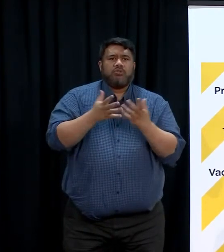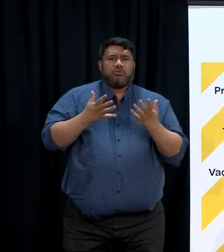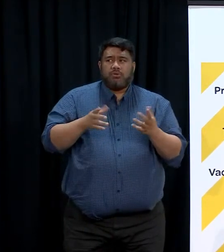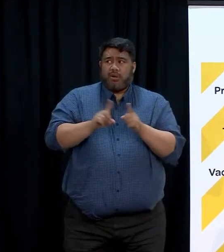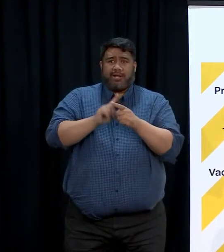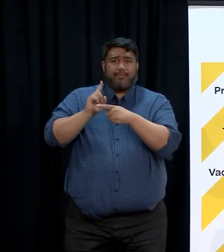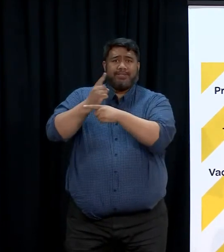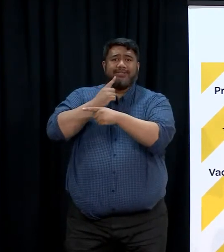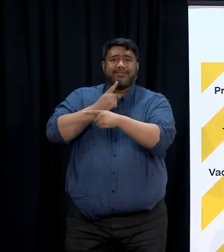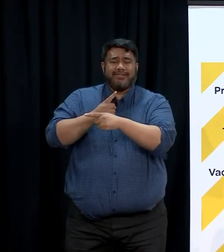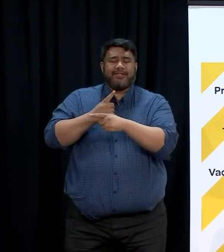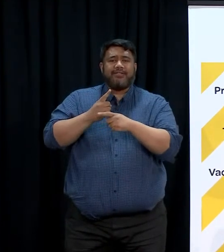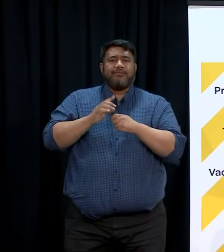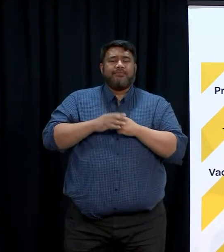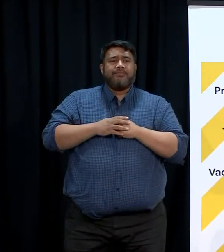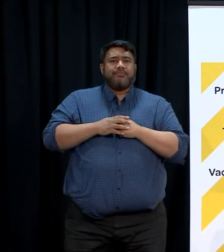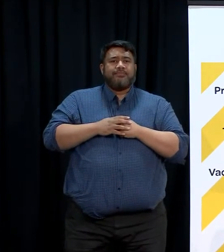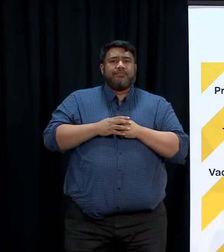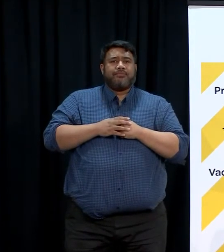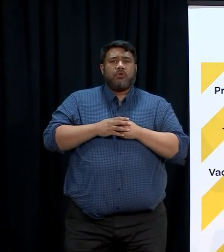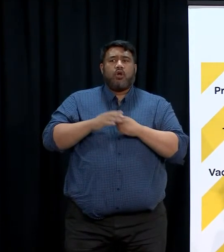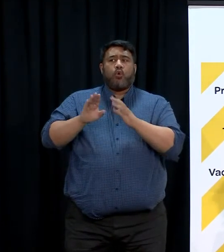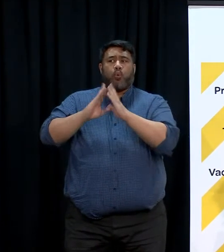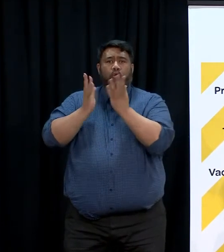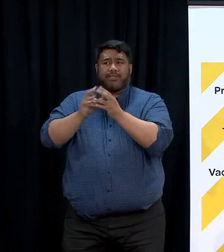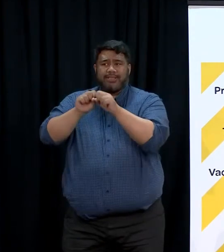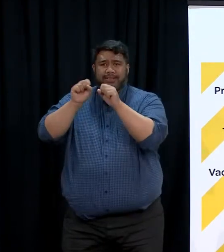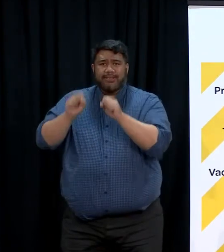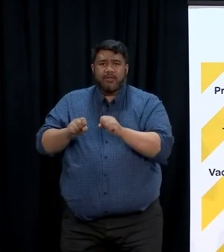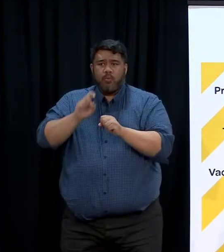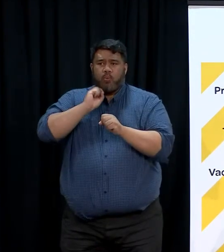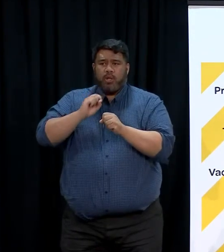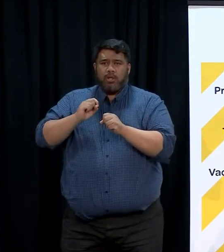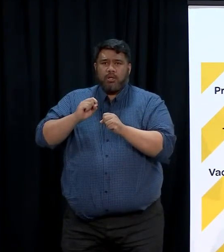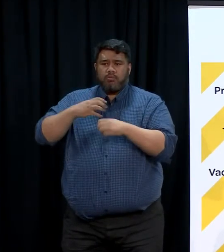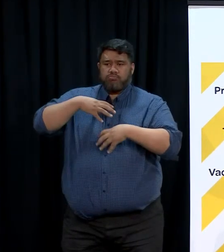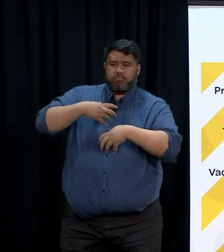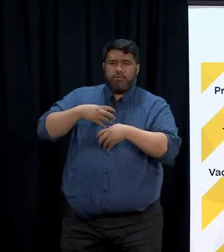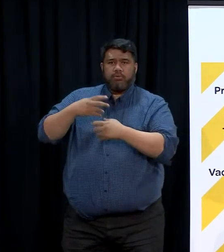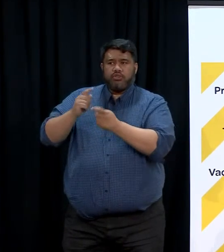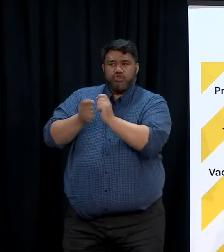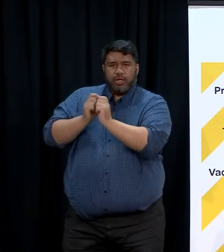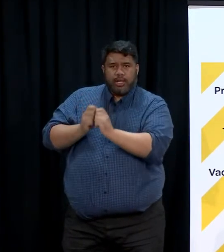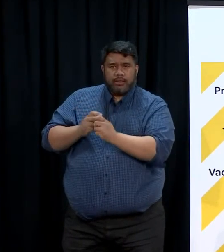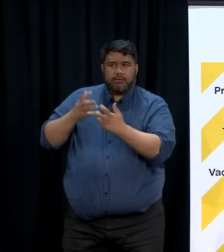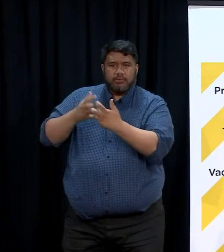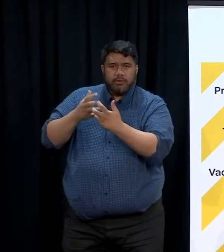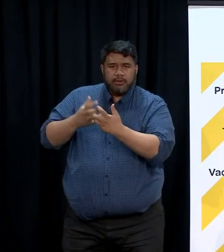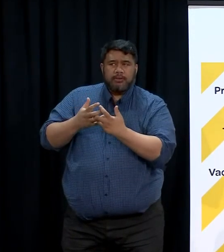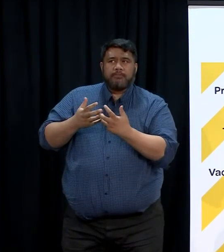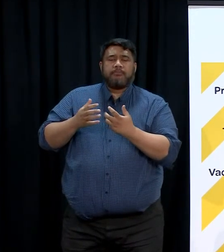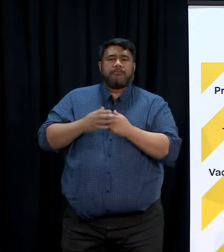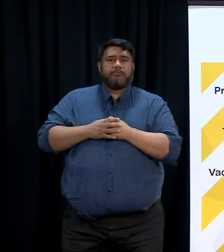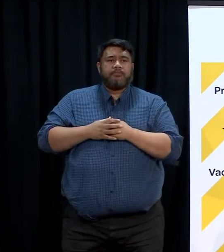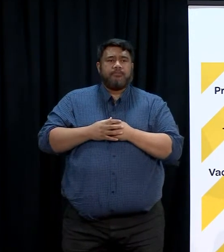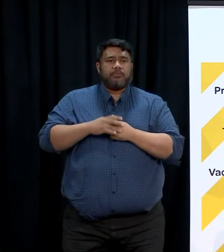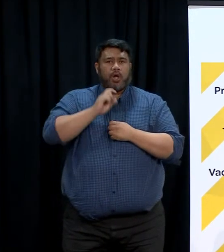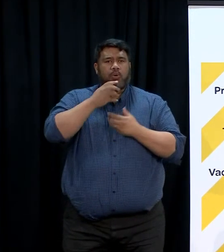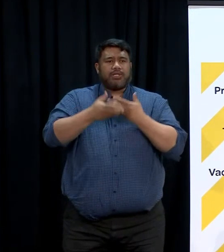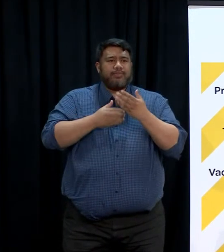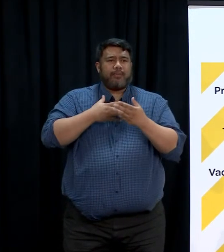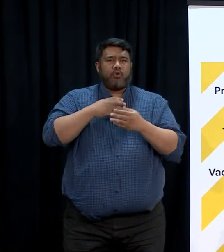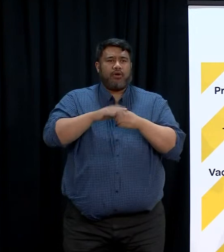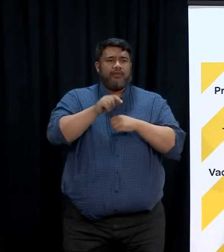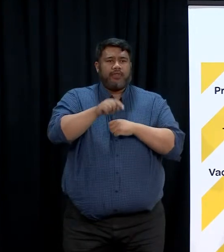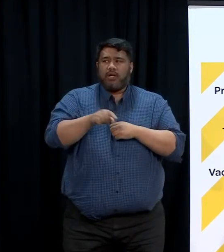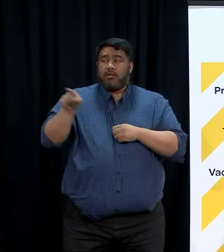evolve the quarantine system, and I've talked today about the nature of how we use staff across the quarantine system as well. I'm just conscious